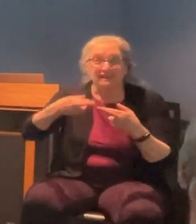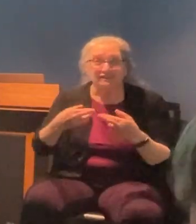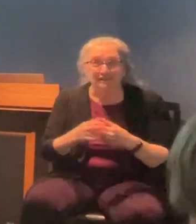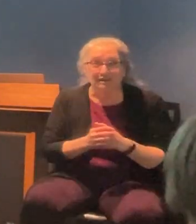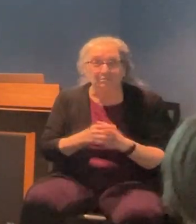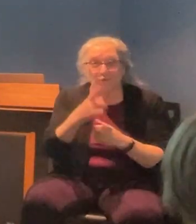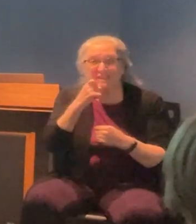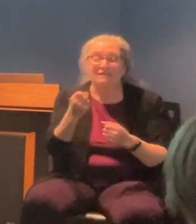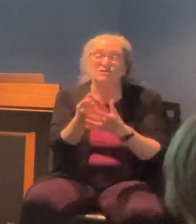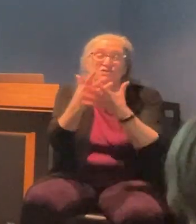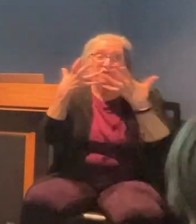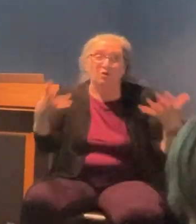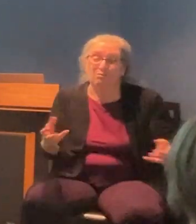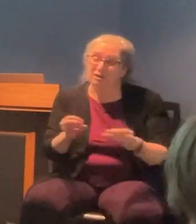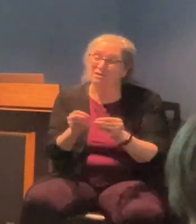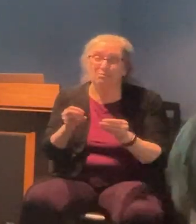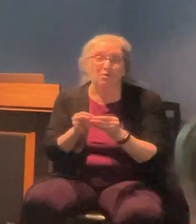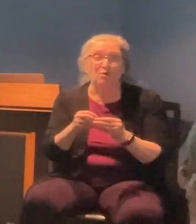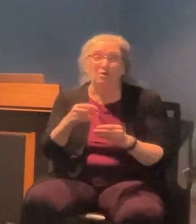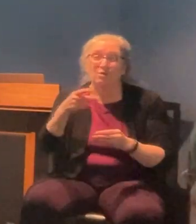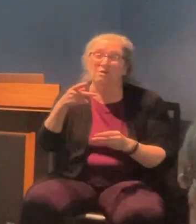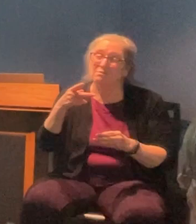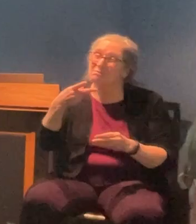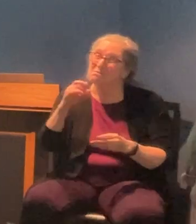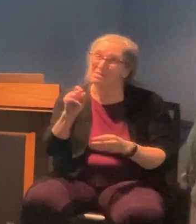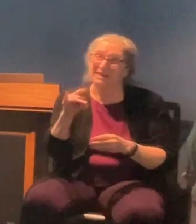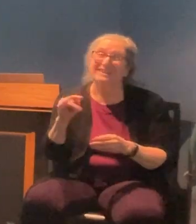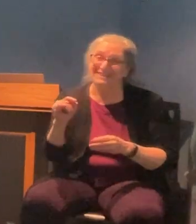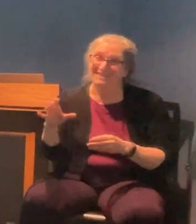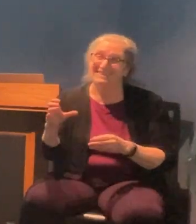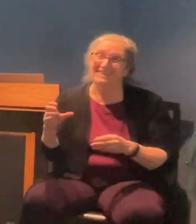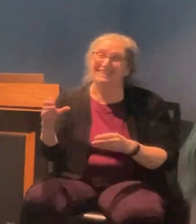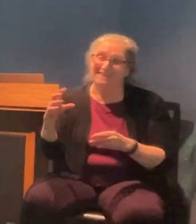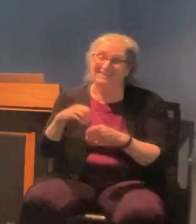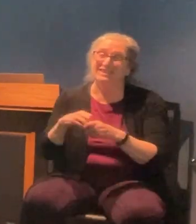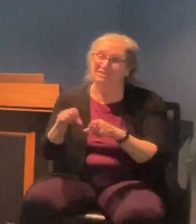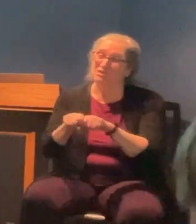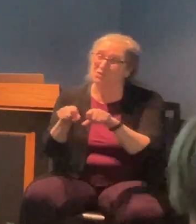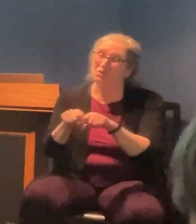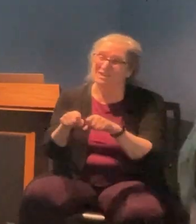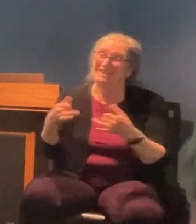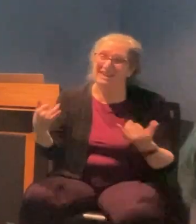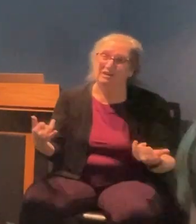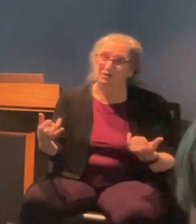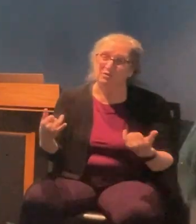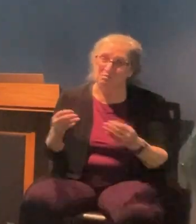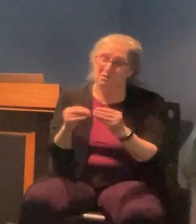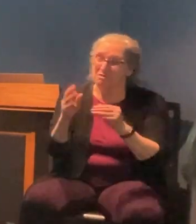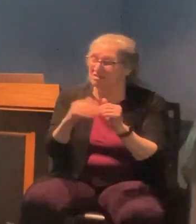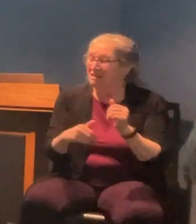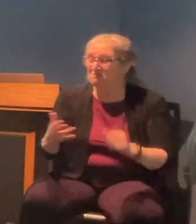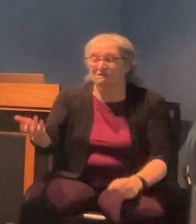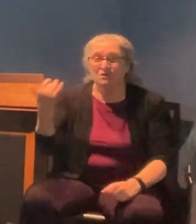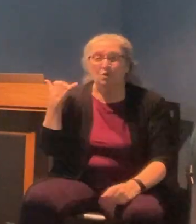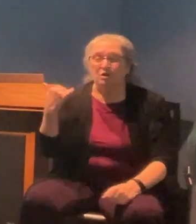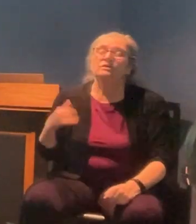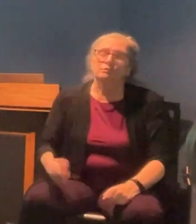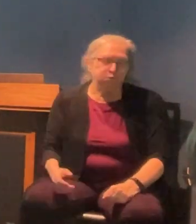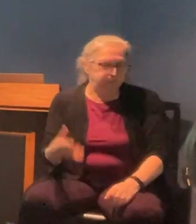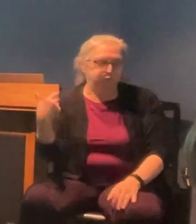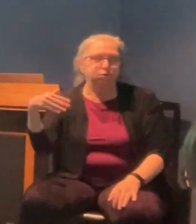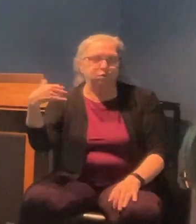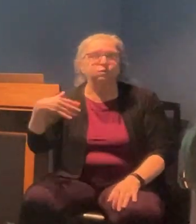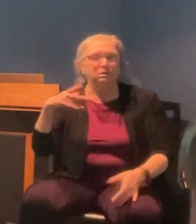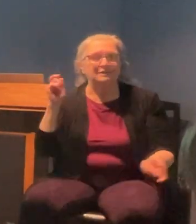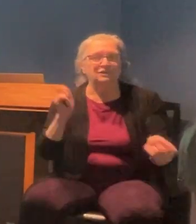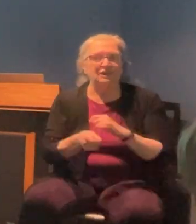so much more plastic than shoes now. Rubber. When we were growing up, and Yeah. it's really changed a lot. Yeah, it's changed a lot.